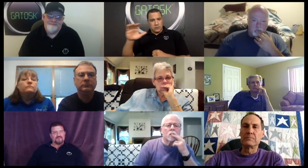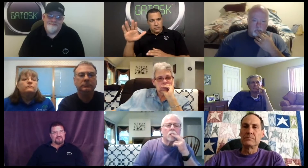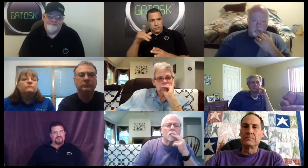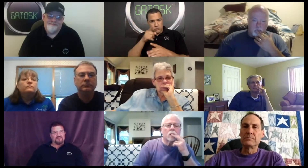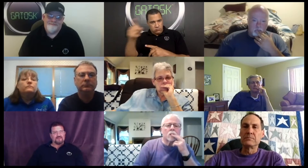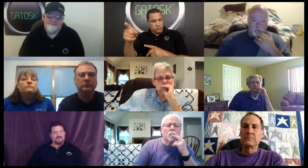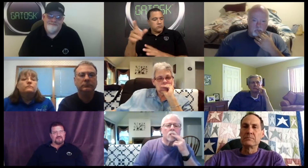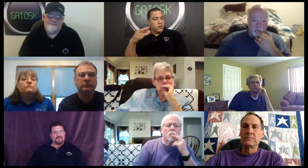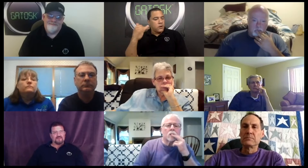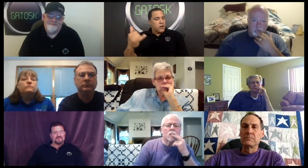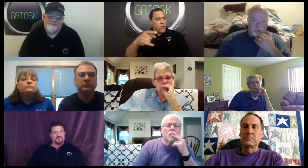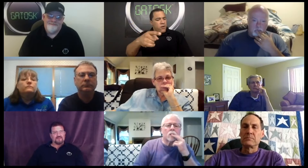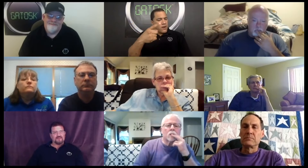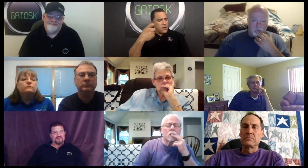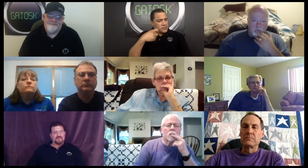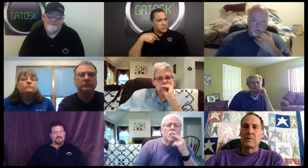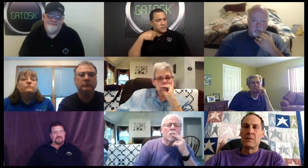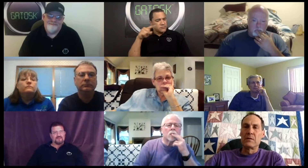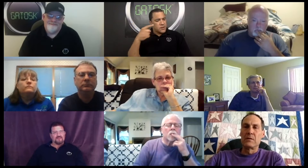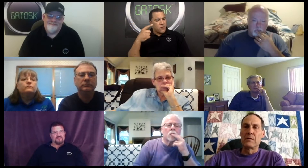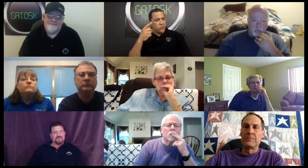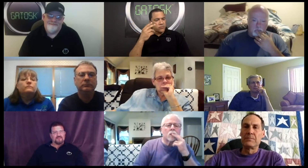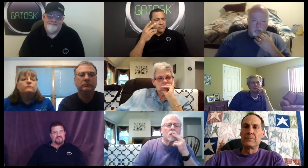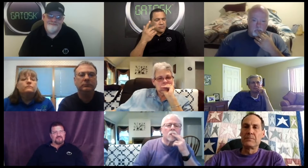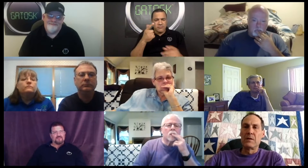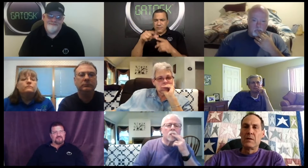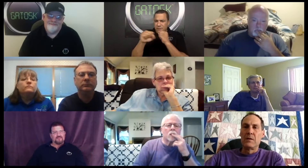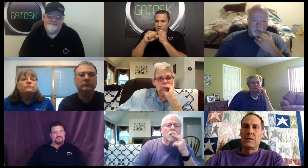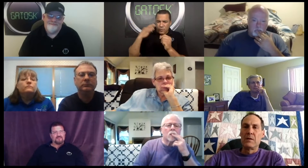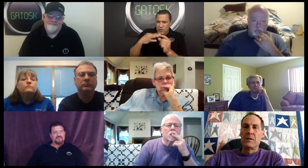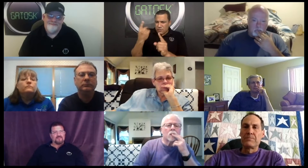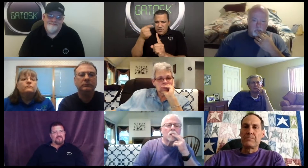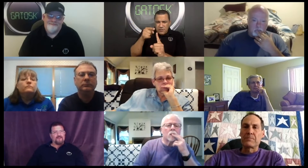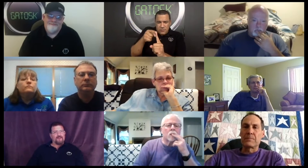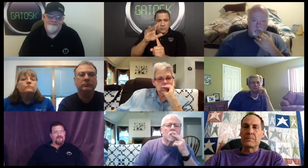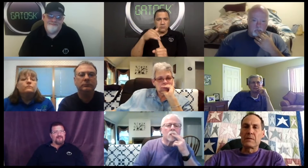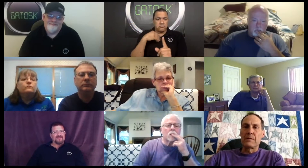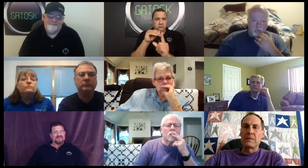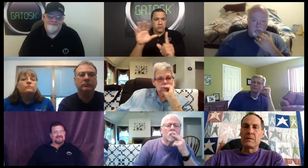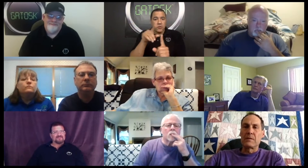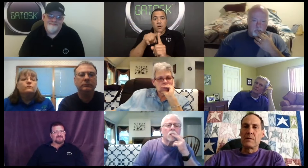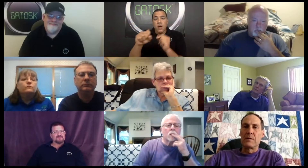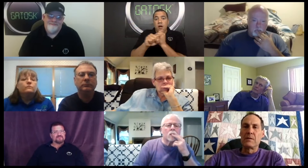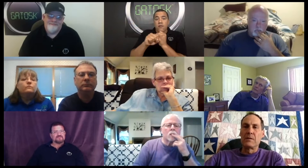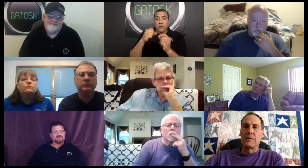towards ACC. That's it. So now you asked me about advertising credits. I'll expand on